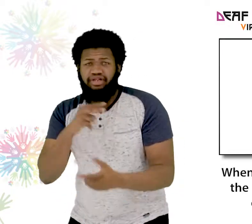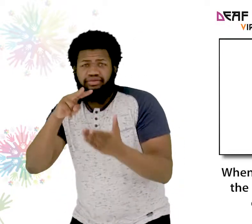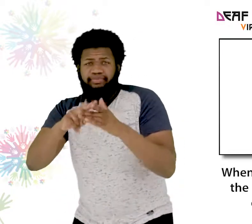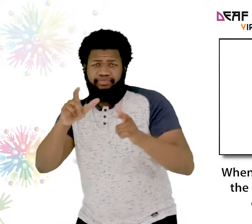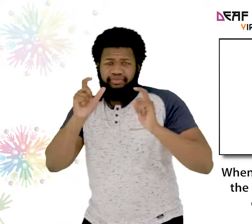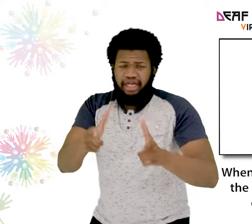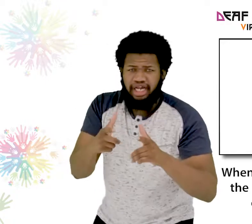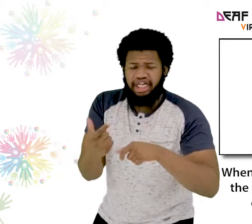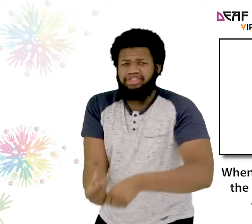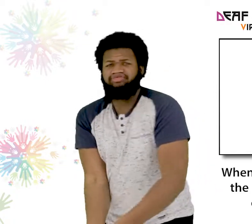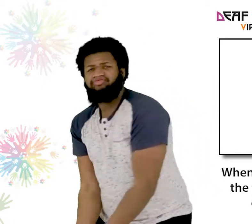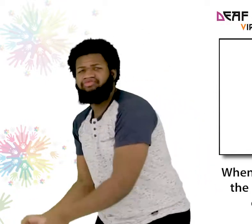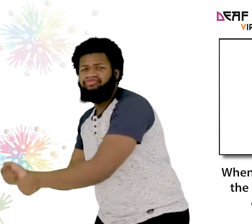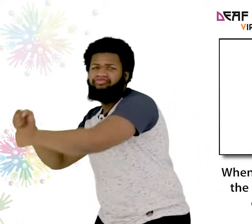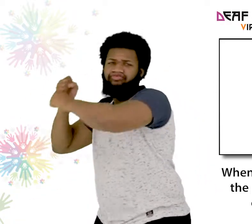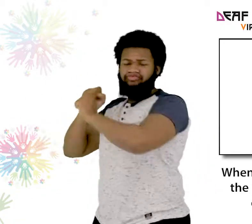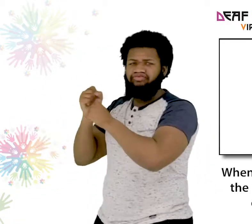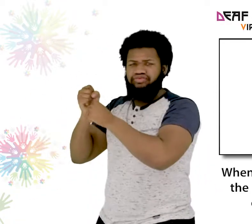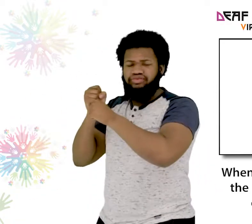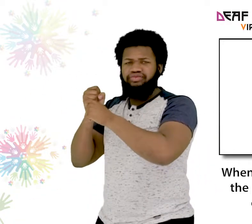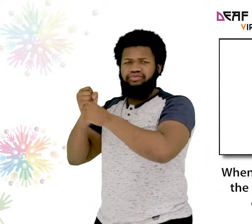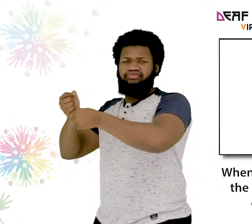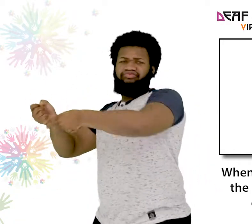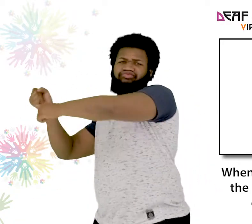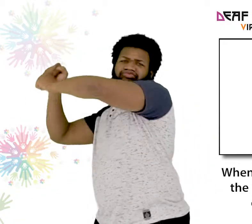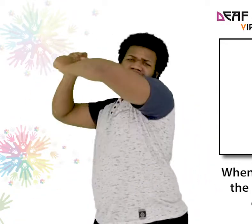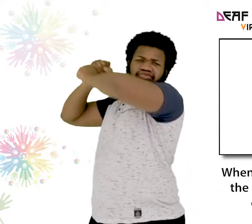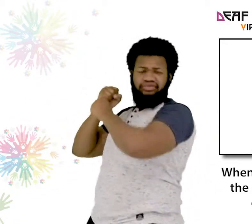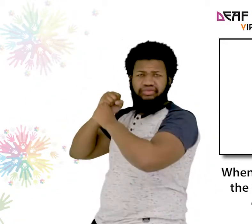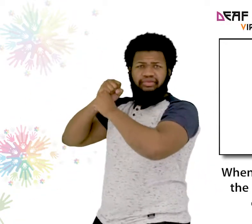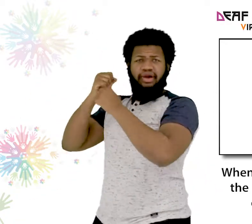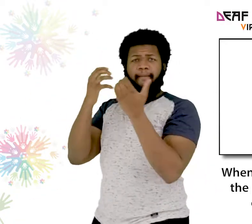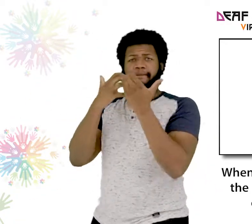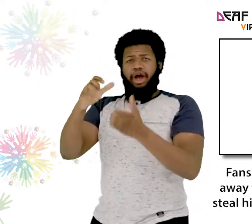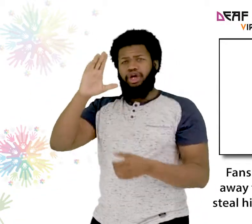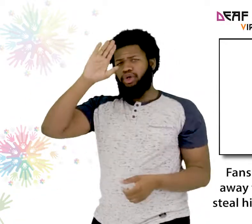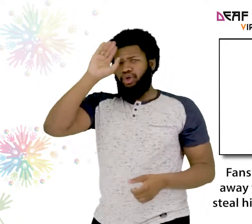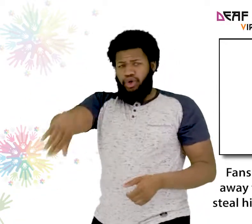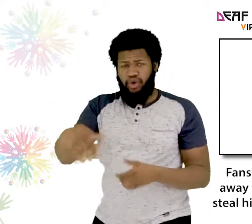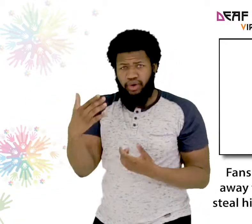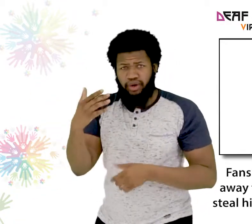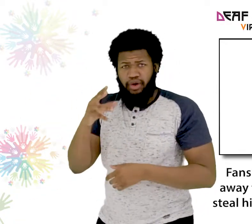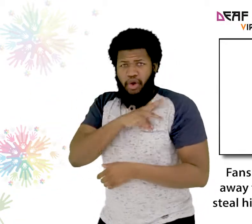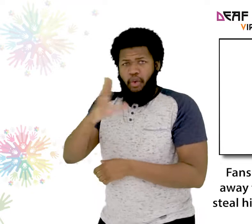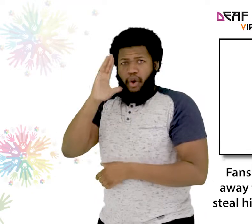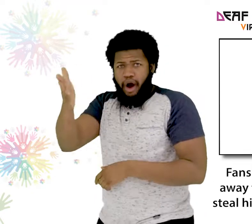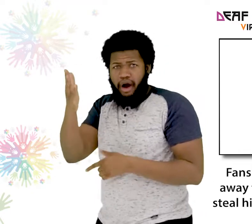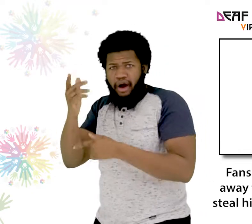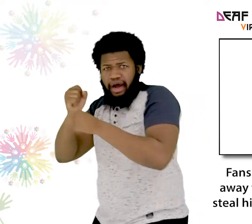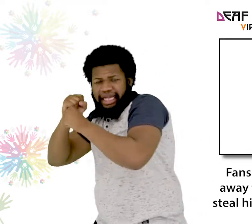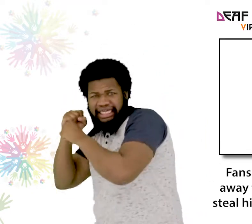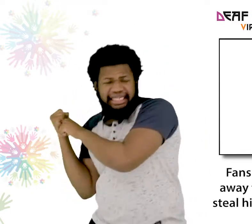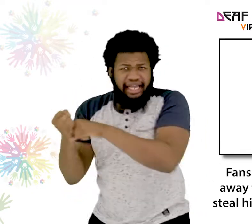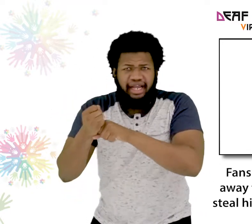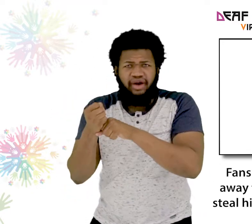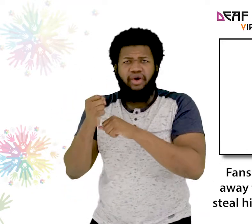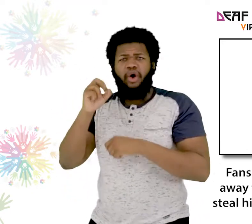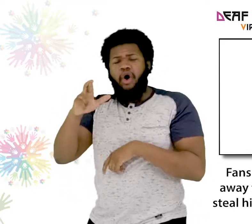When William stepped up to the plate, shaking his bat over his shoulder, fans knew he'd hit or